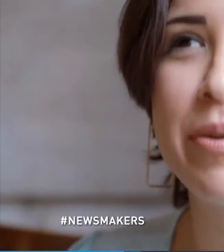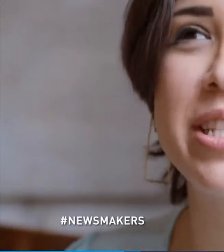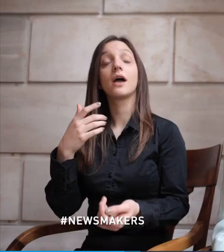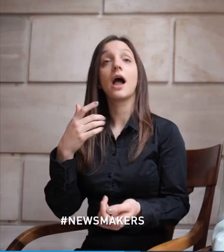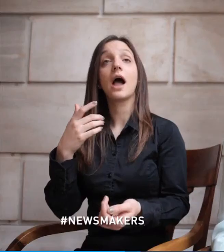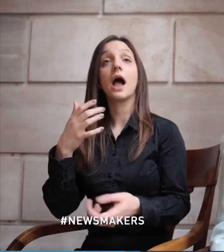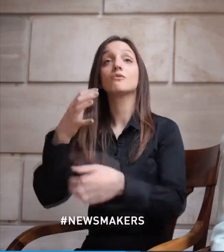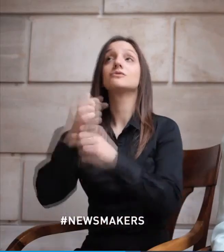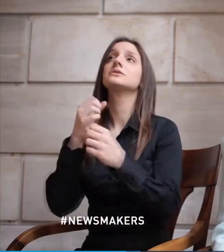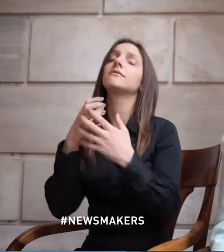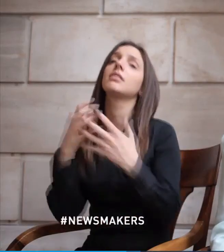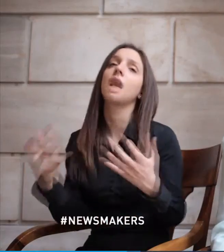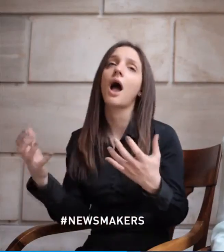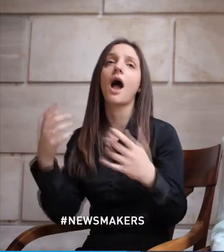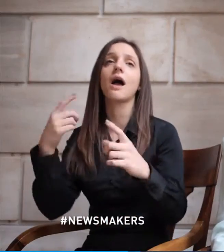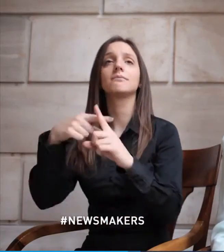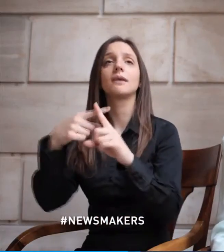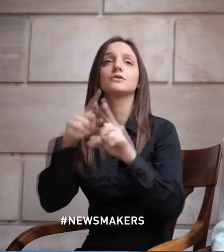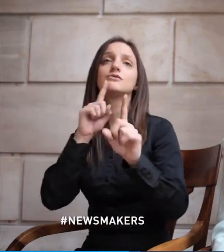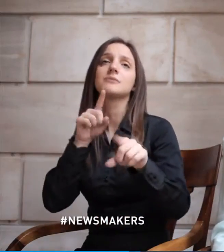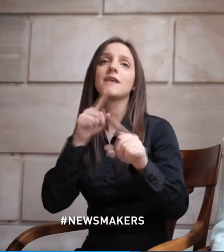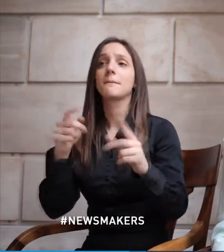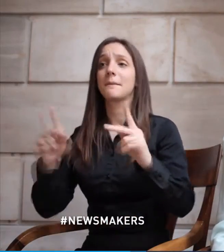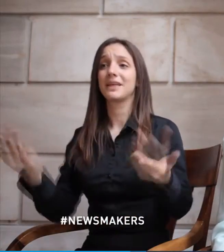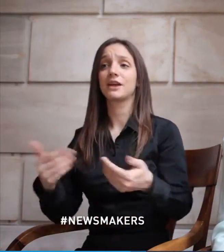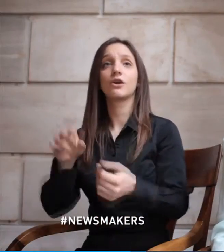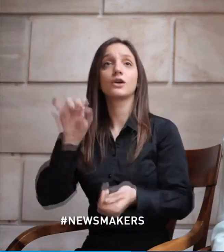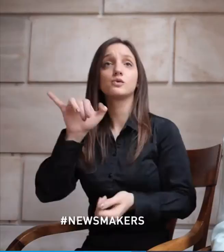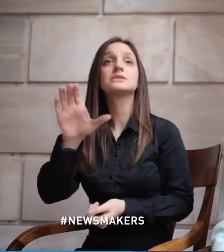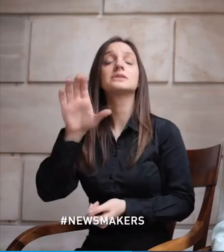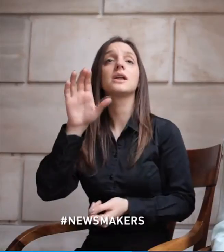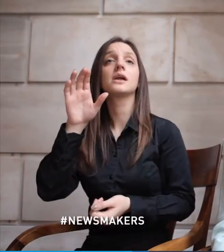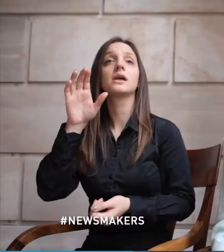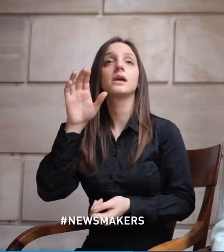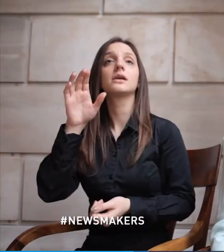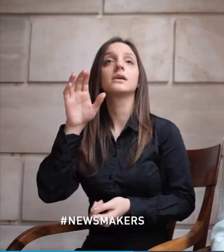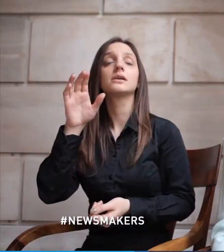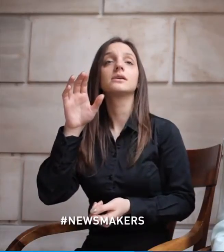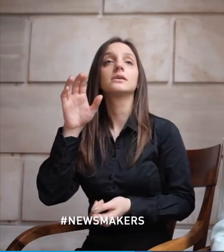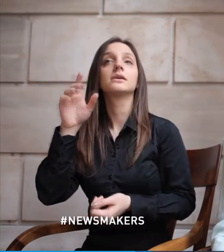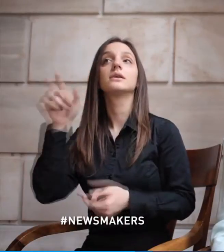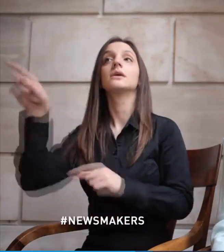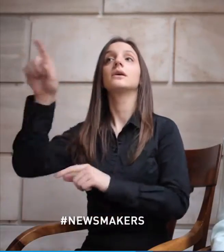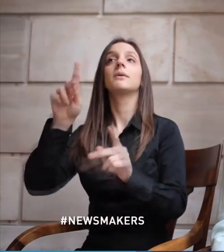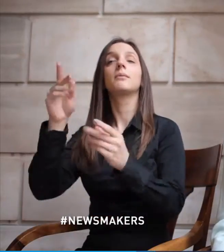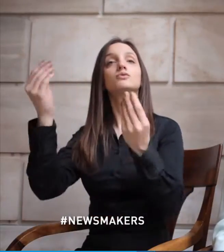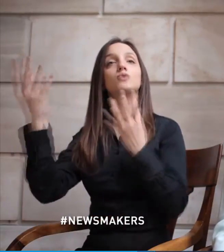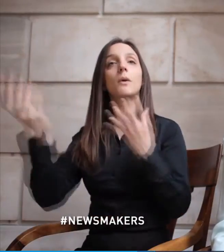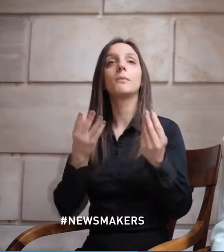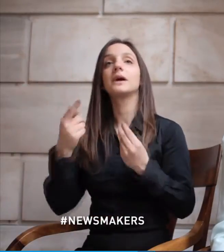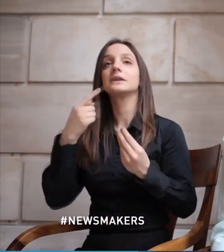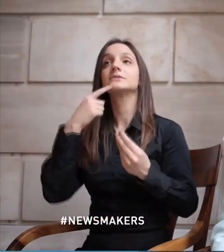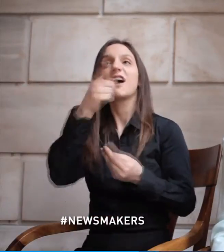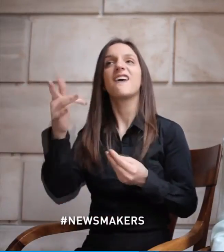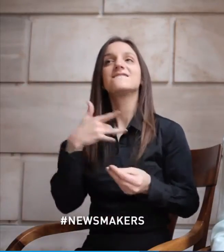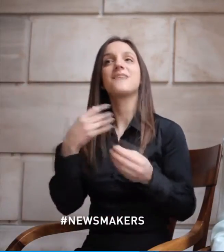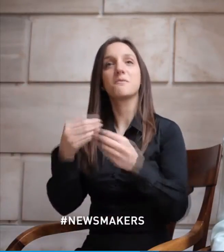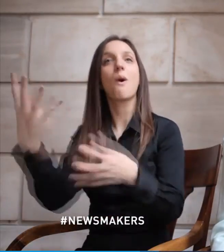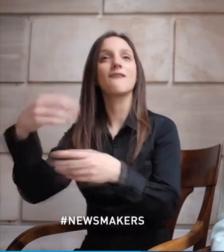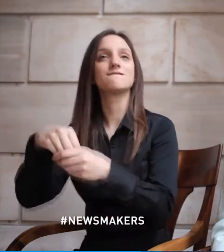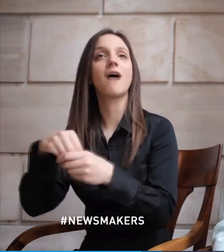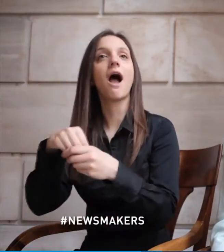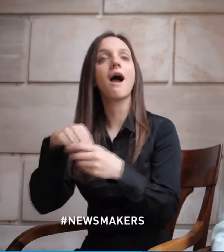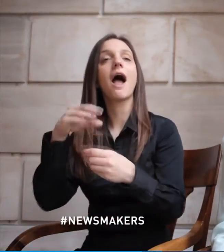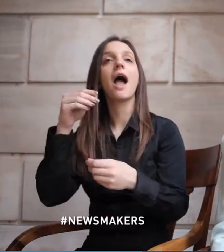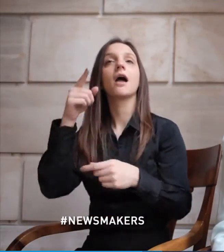Really, I received a lot of good responses from people here in New York City that they were able to, that they felt more involved and they felt like the